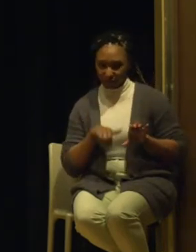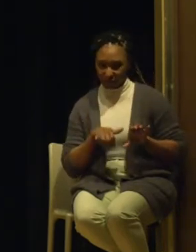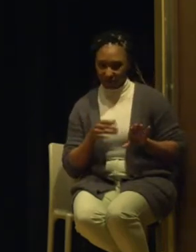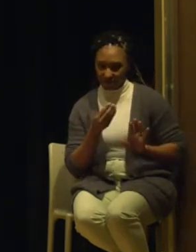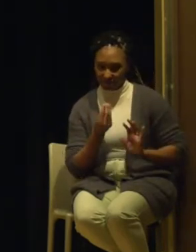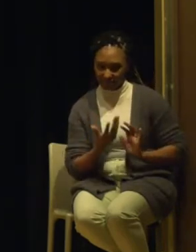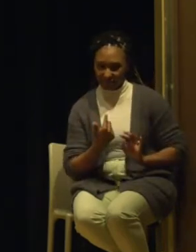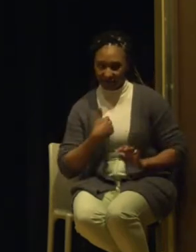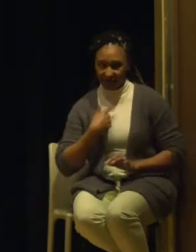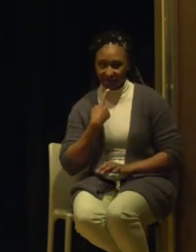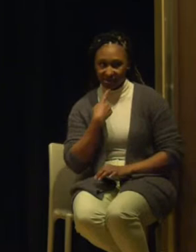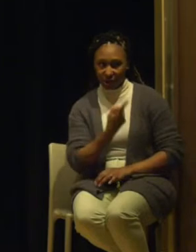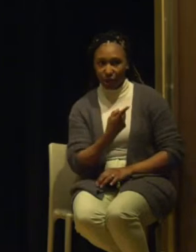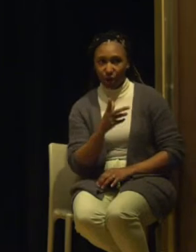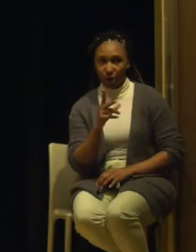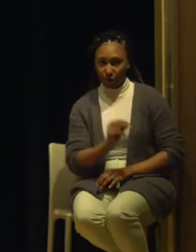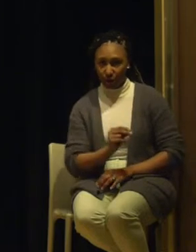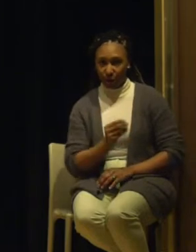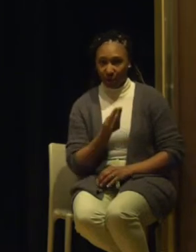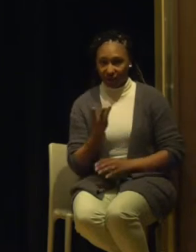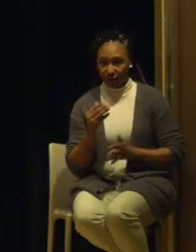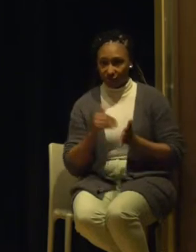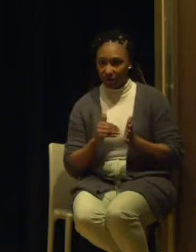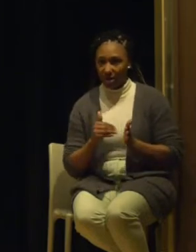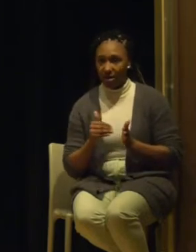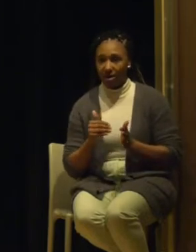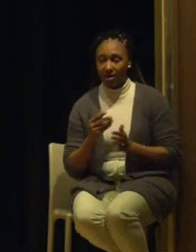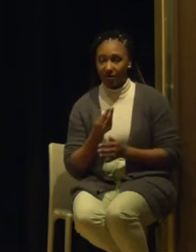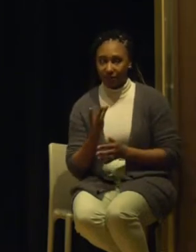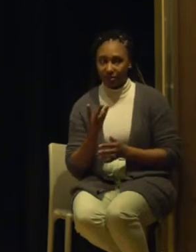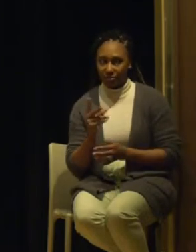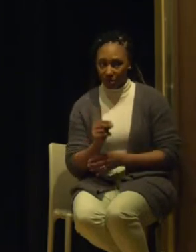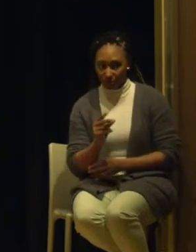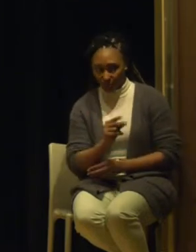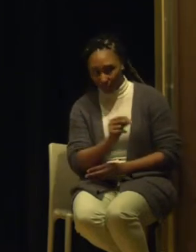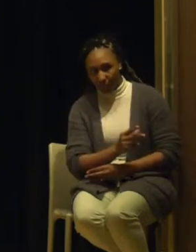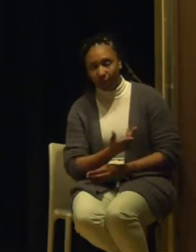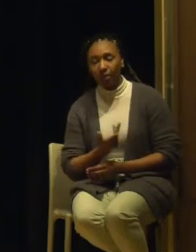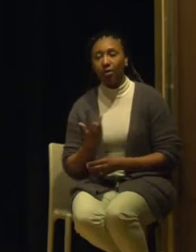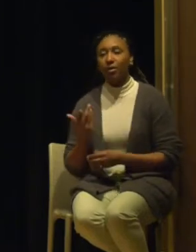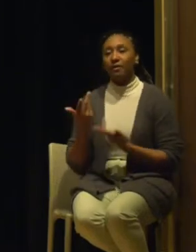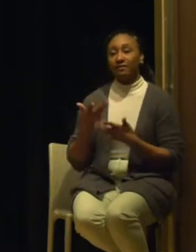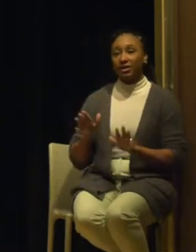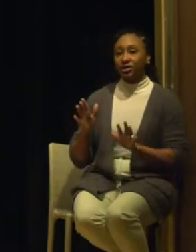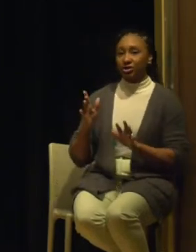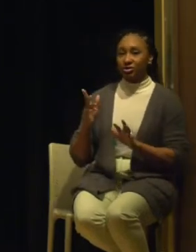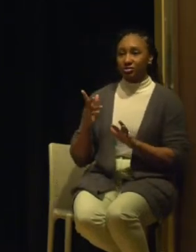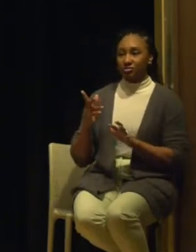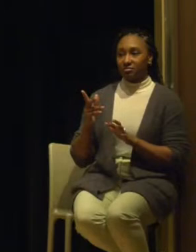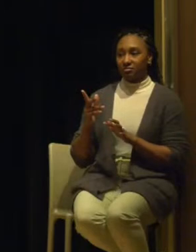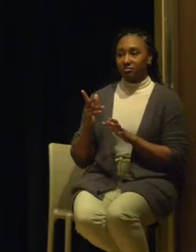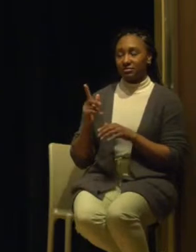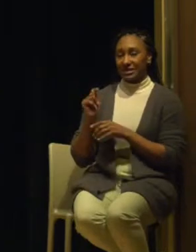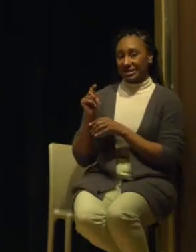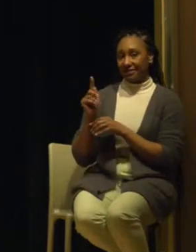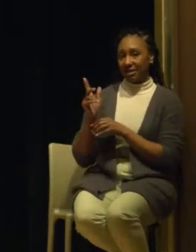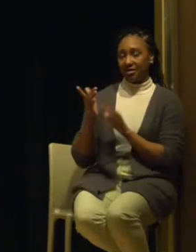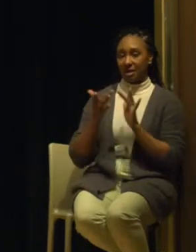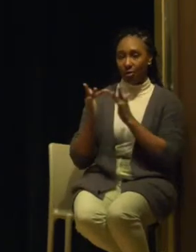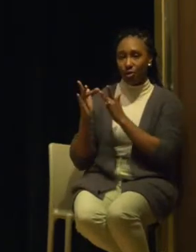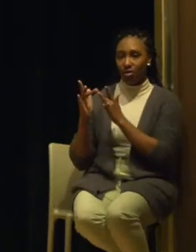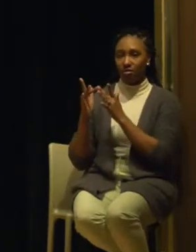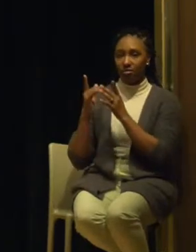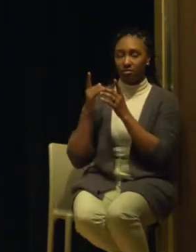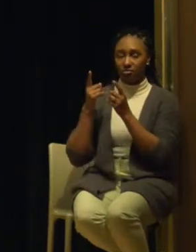her no several times because I just didn't have the money. We were struggling, you know, cable network at the time. And she